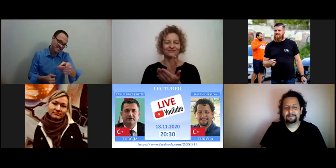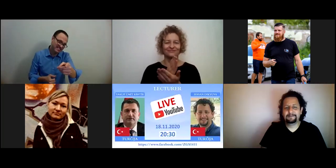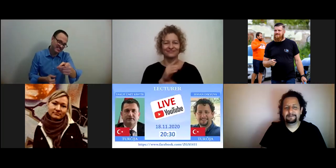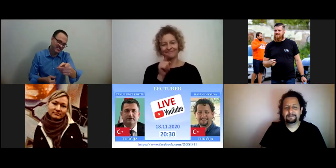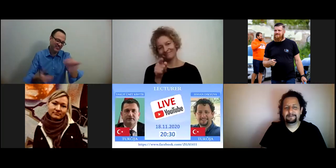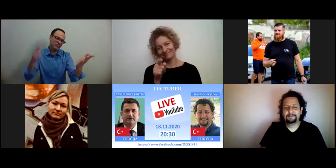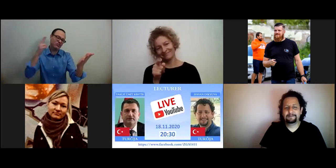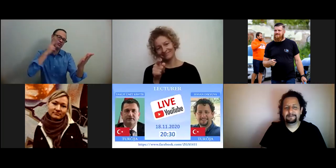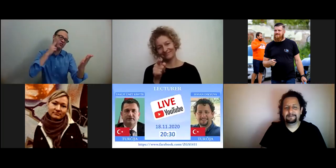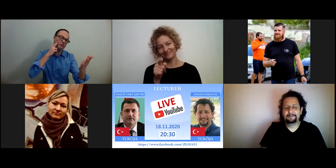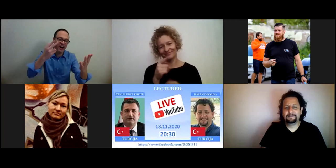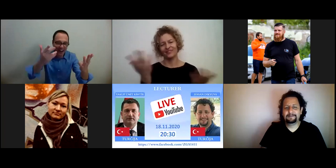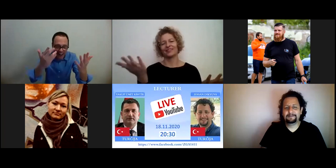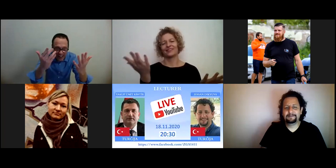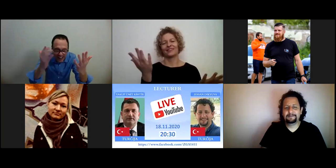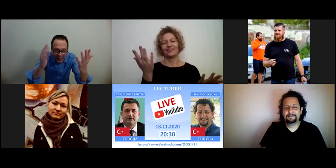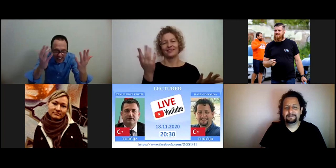Hassan.